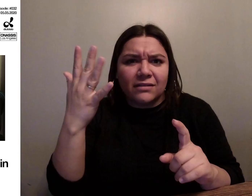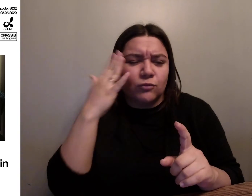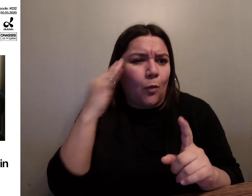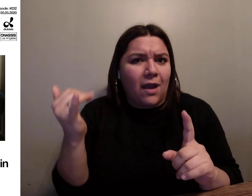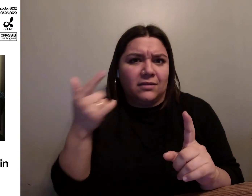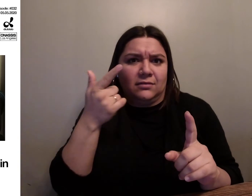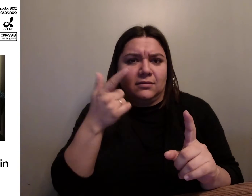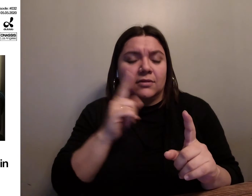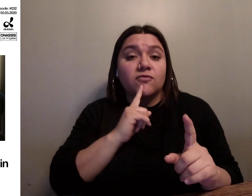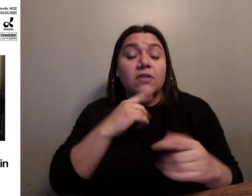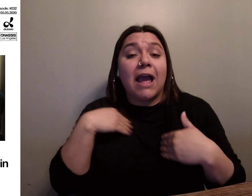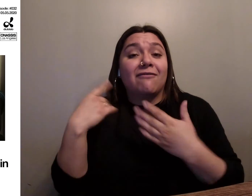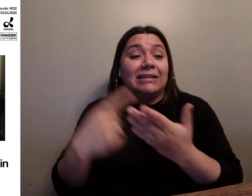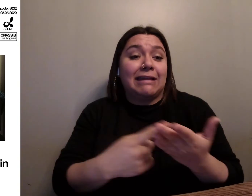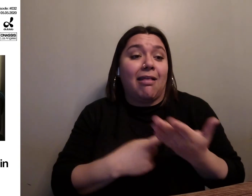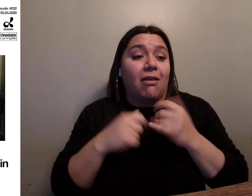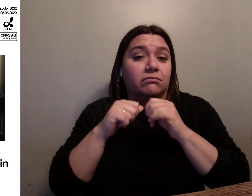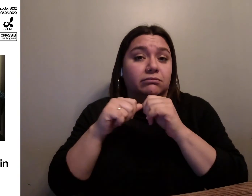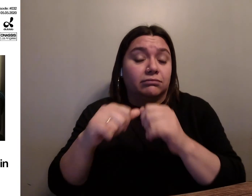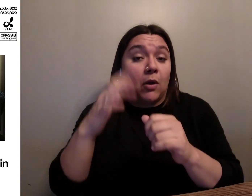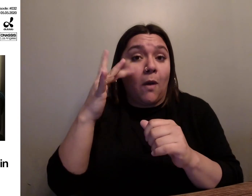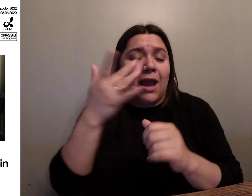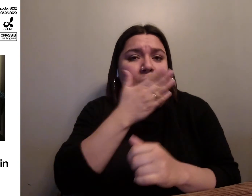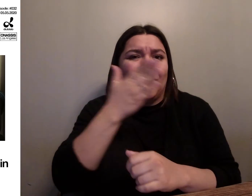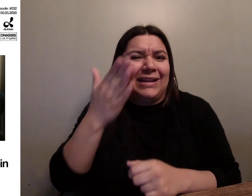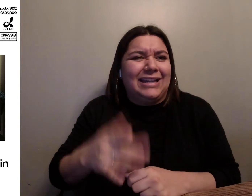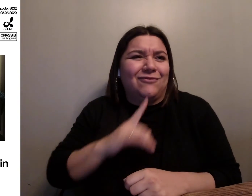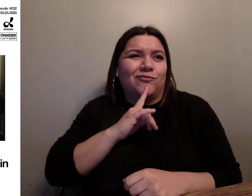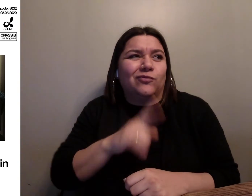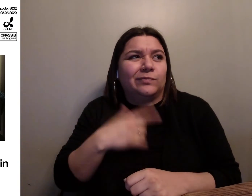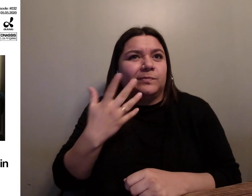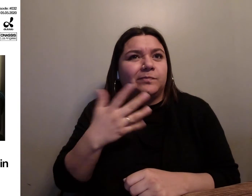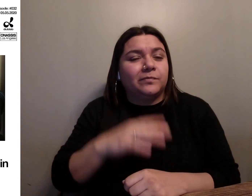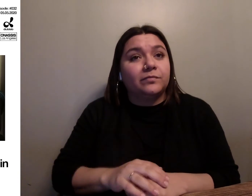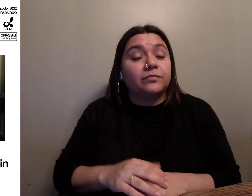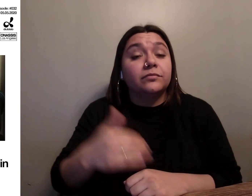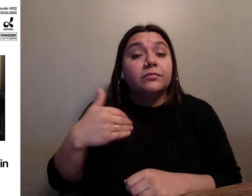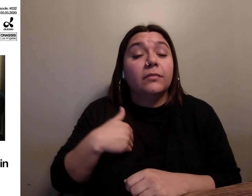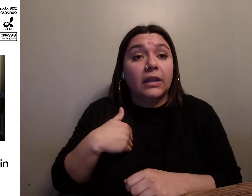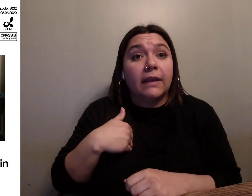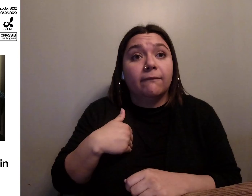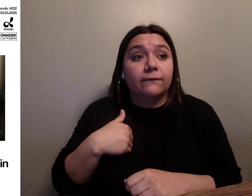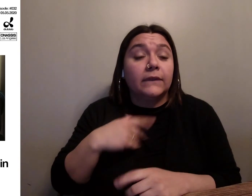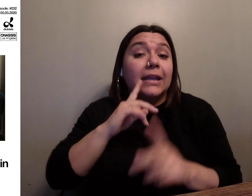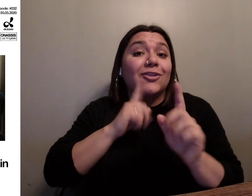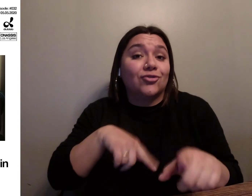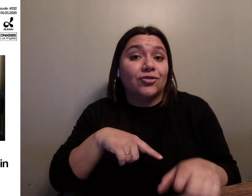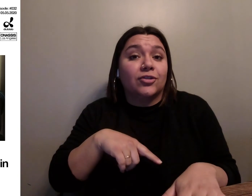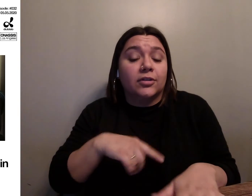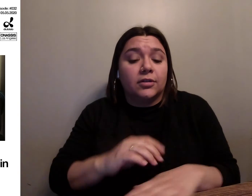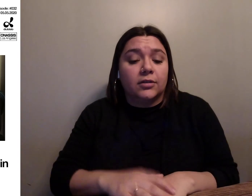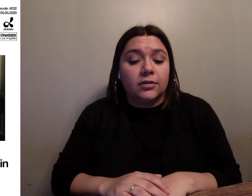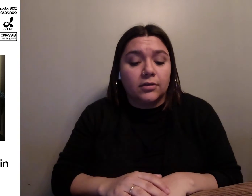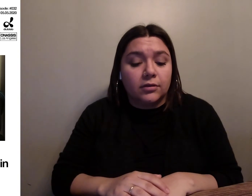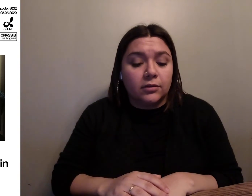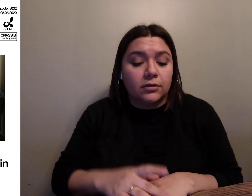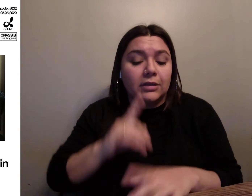answers that even in much of science is an ongoing mutable